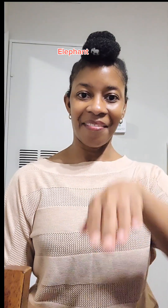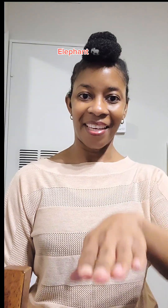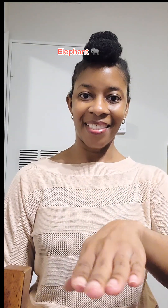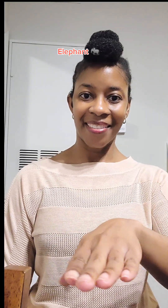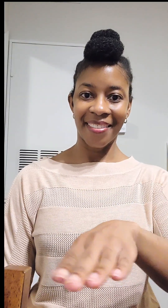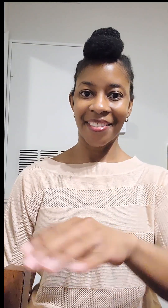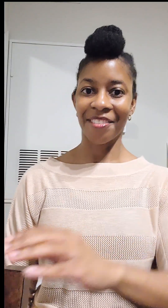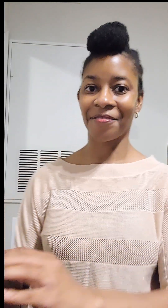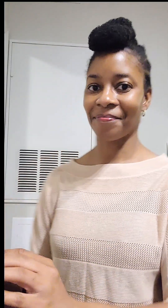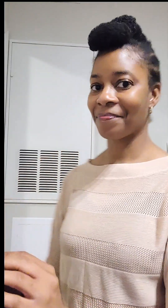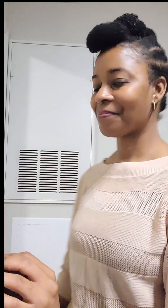Elephant.